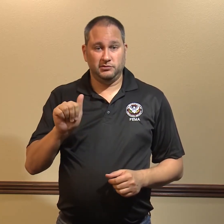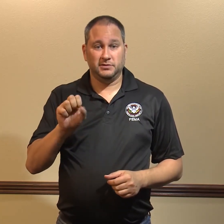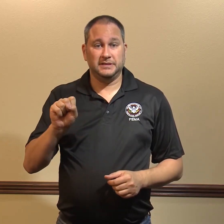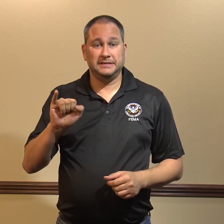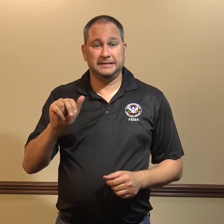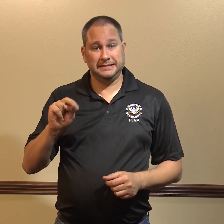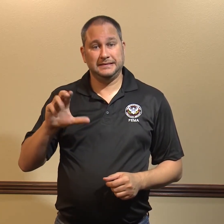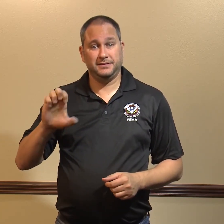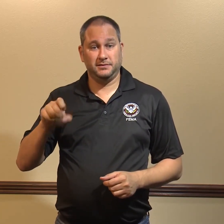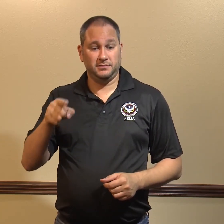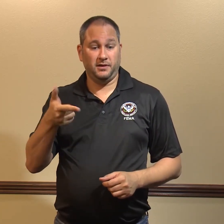account on